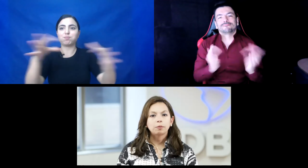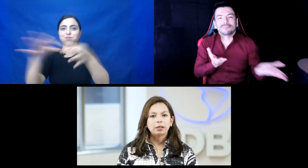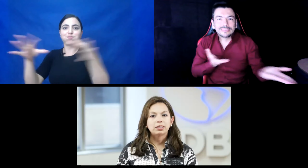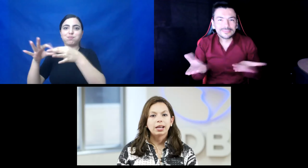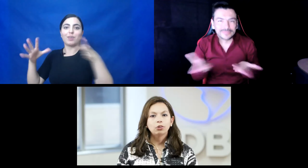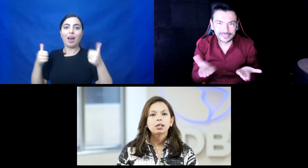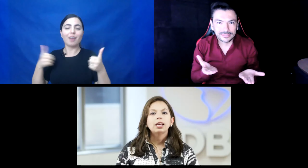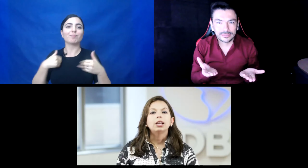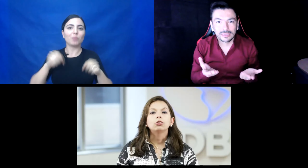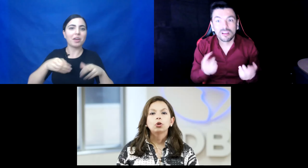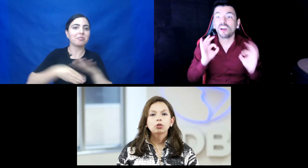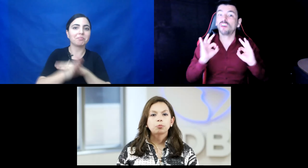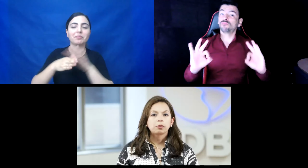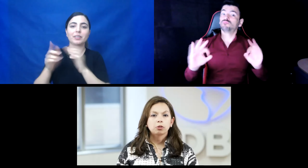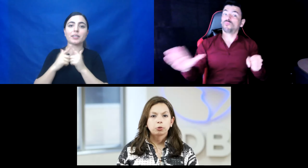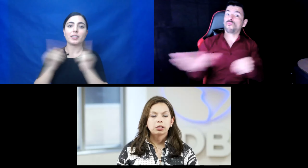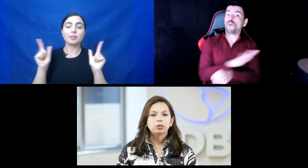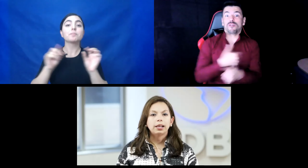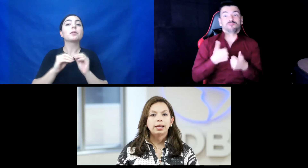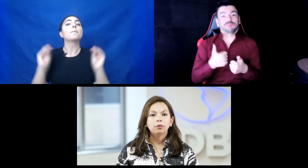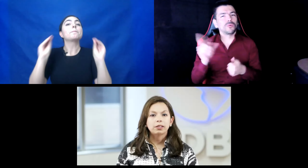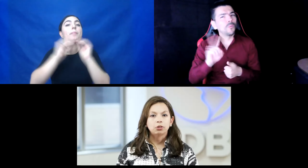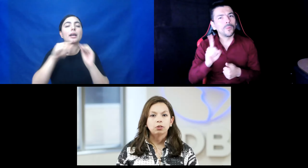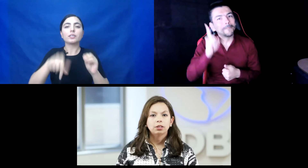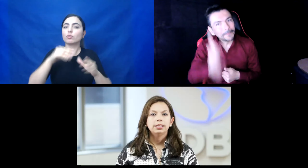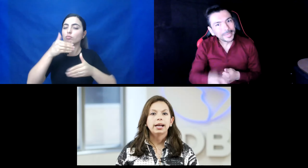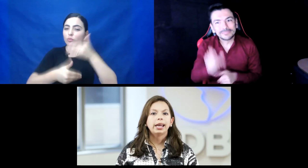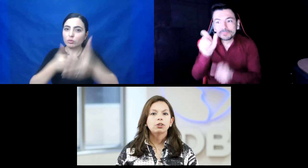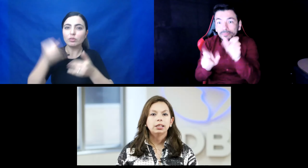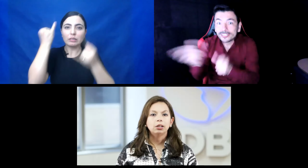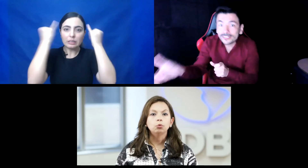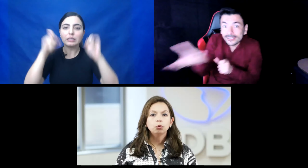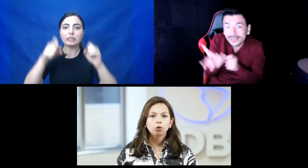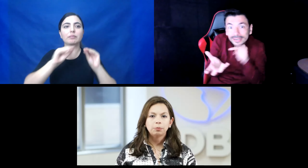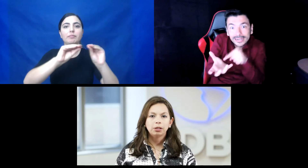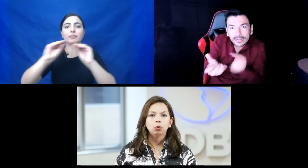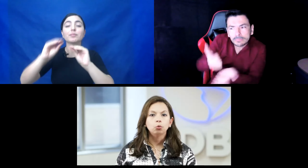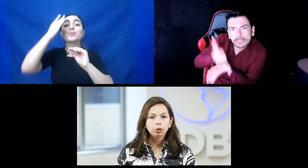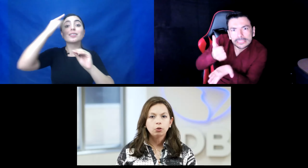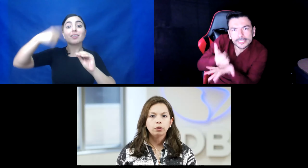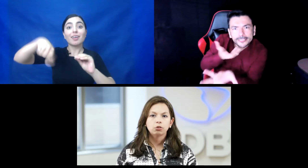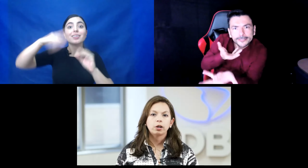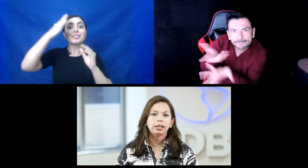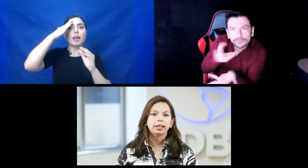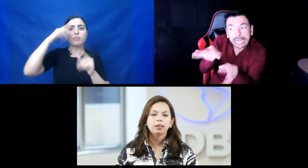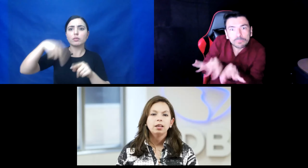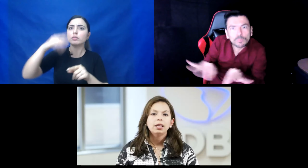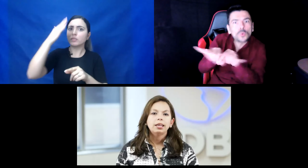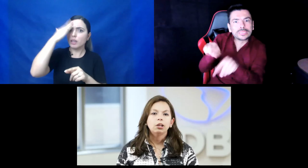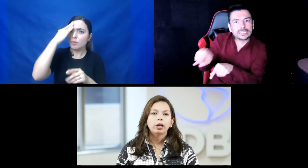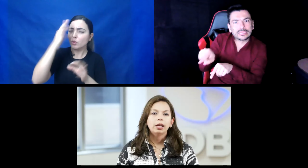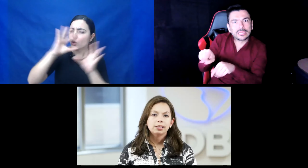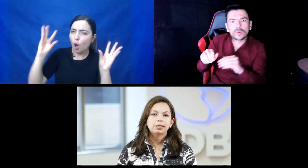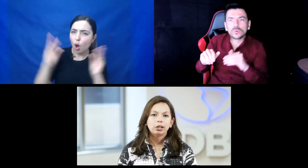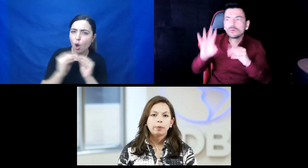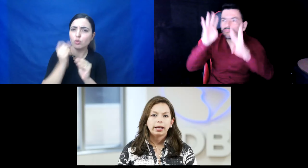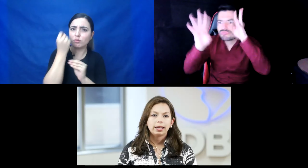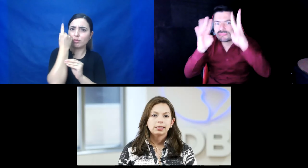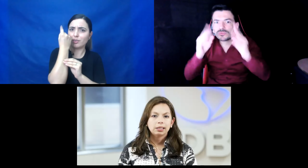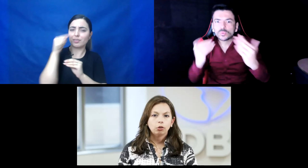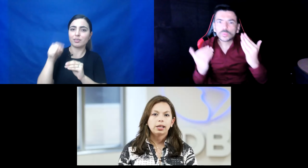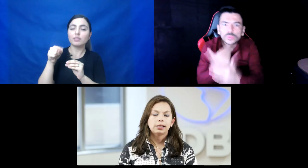build bridges, but that's not enough. We need to involve the beneficiaries in all of these processes involving innovation because they have a